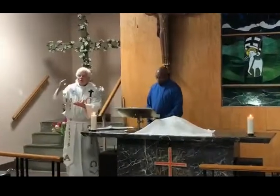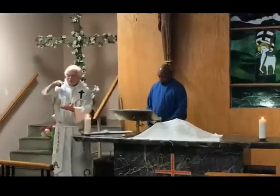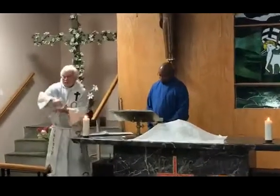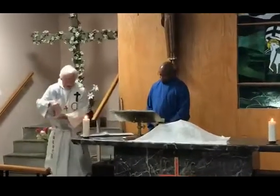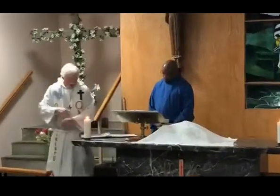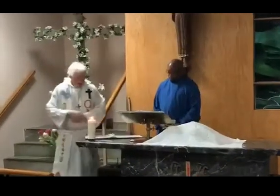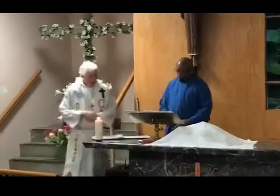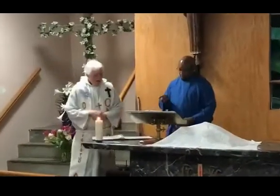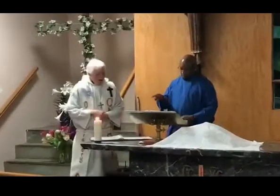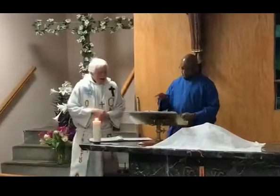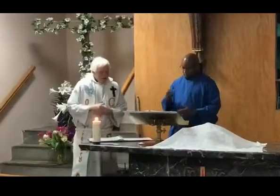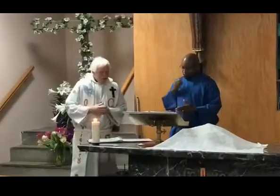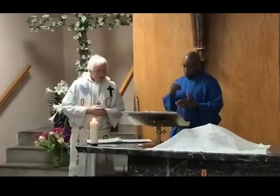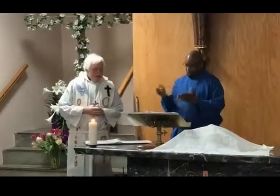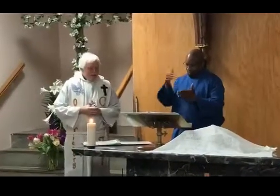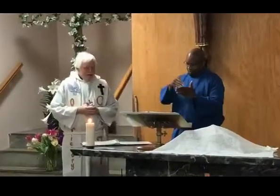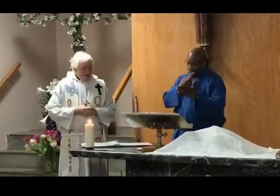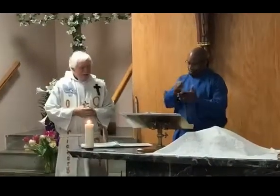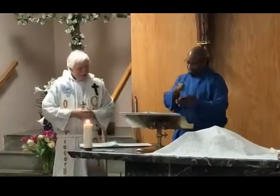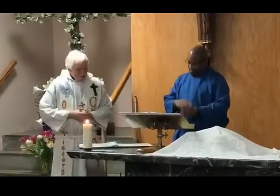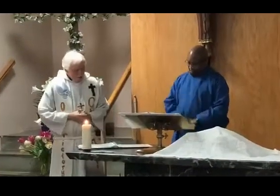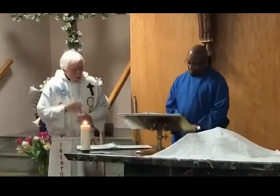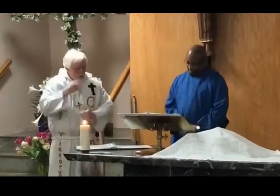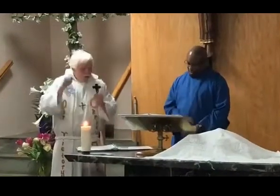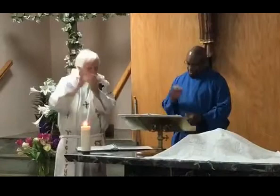Jesus is risen. He is risen indeed.